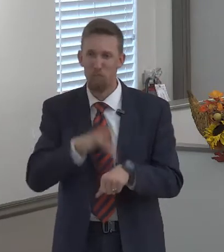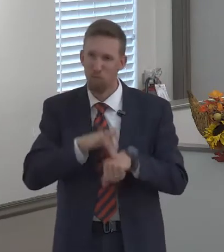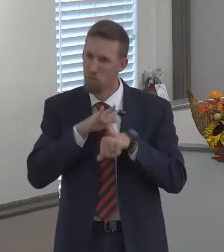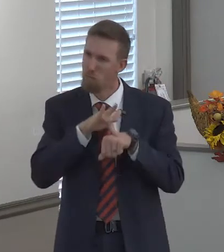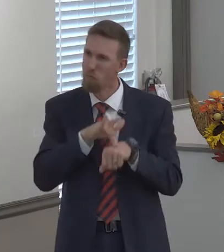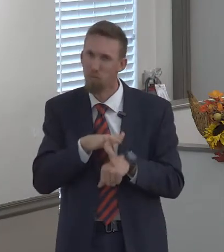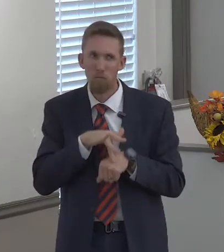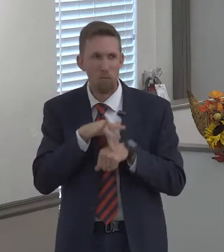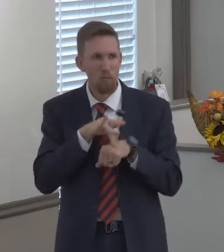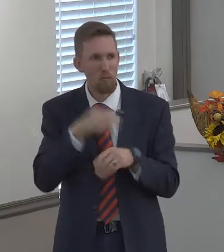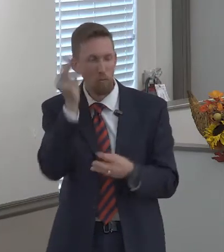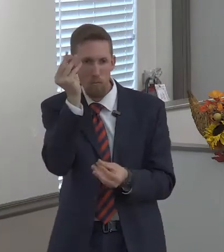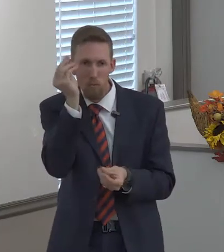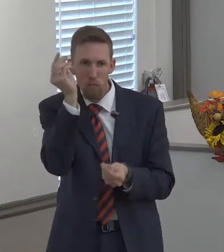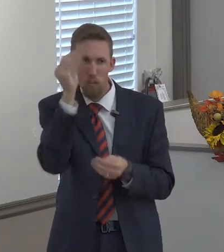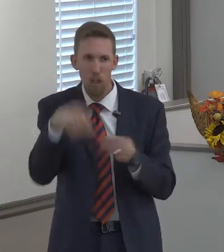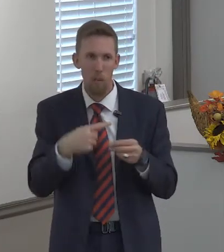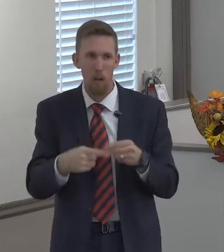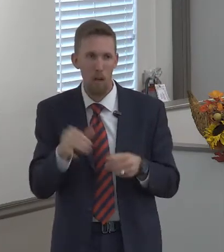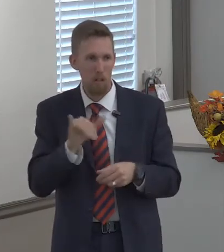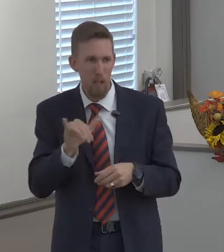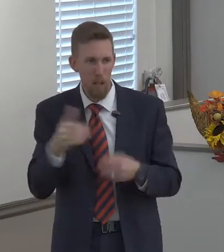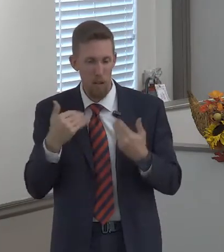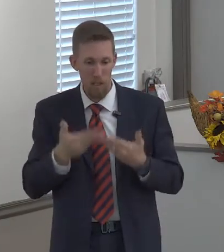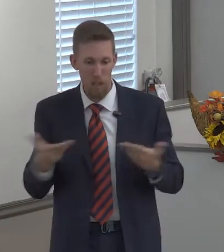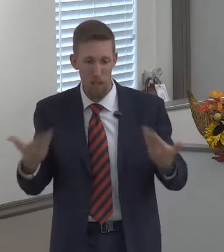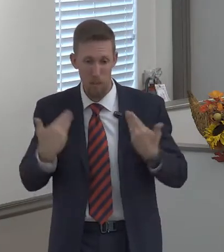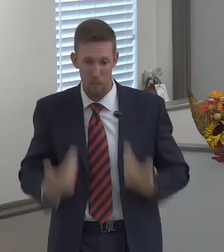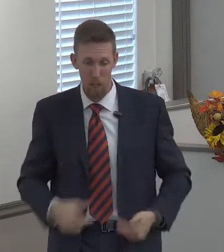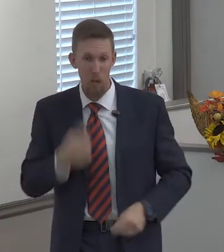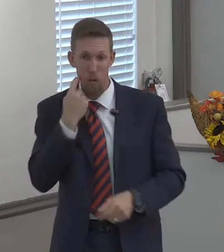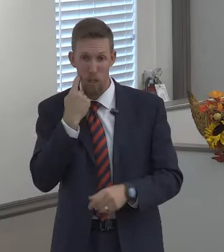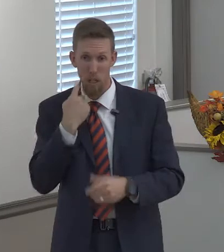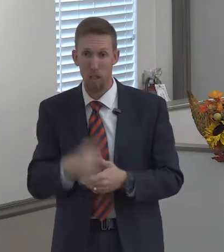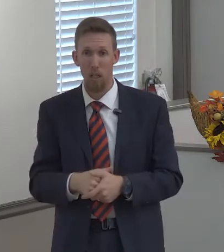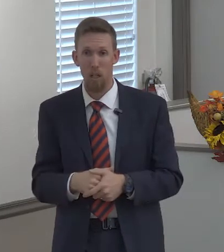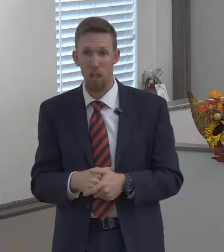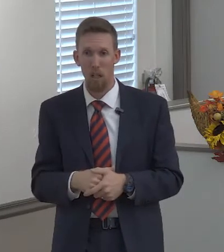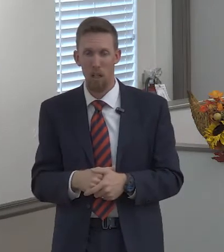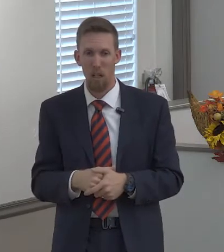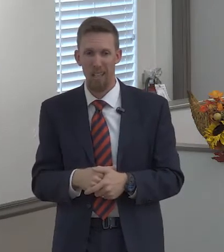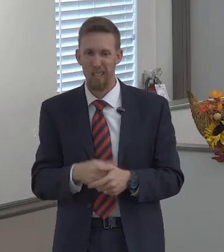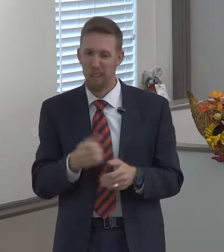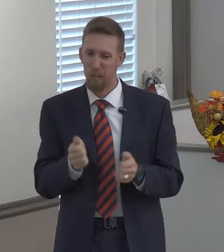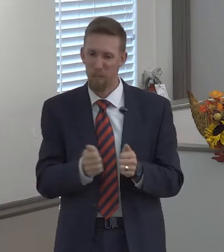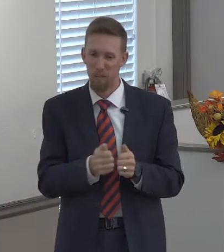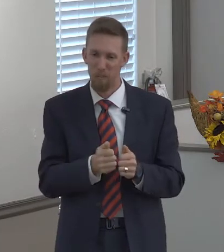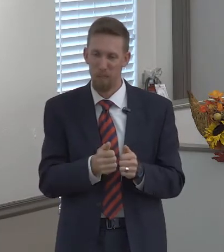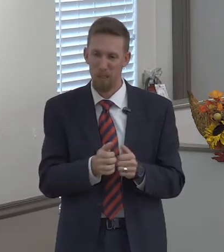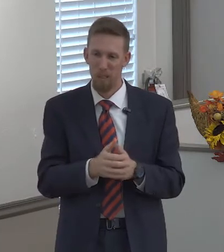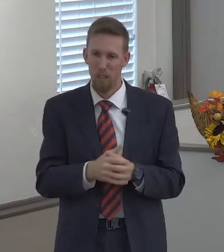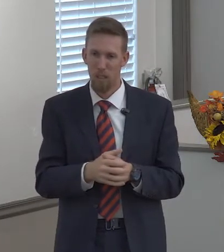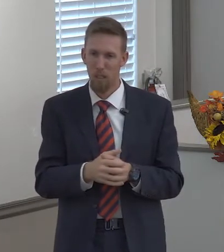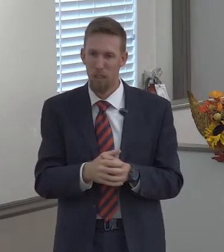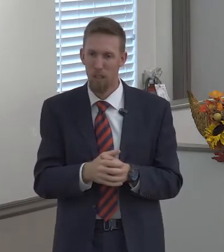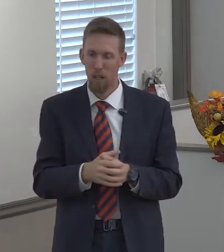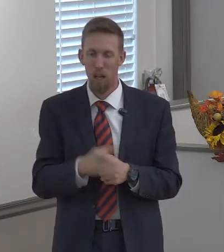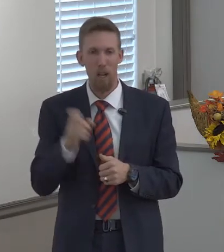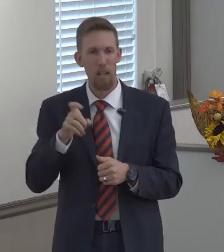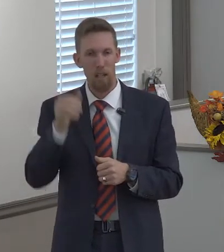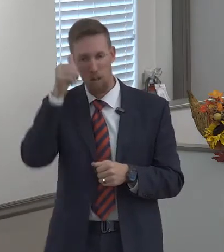know, I just think it's so, so important for us to do this. I think